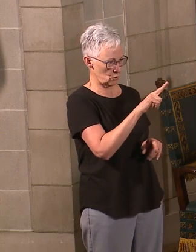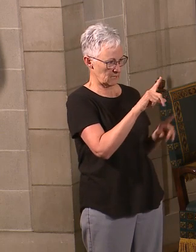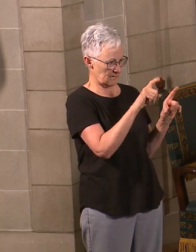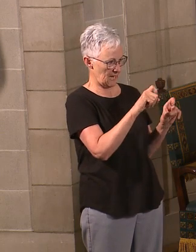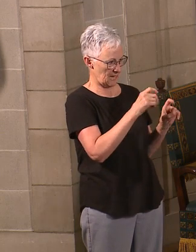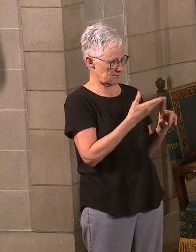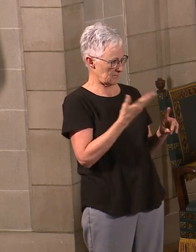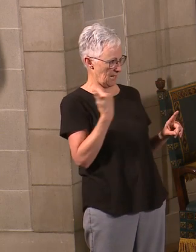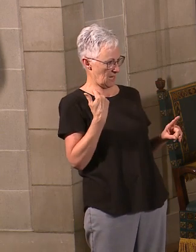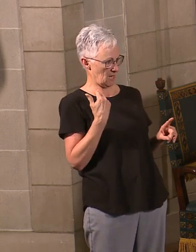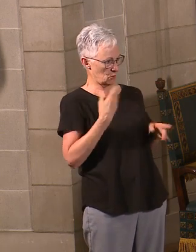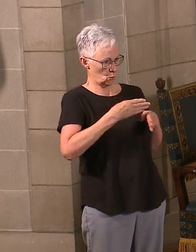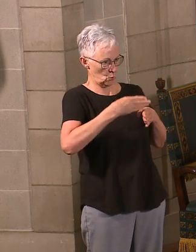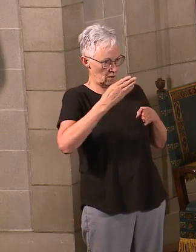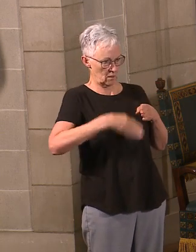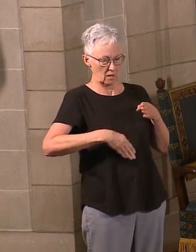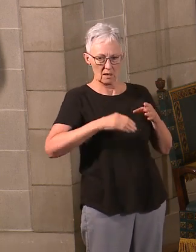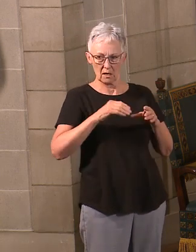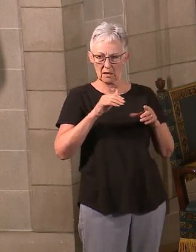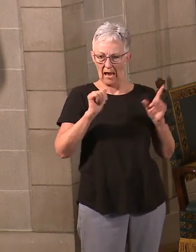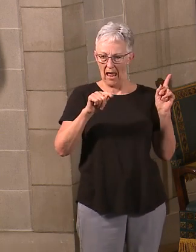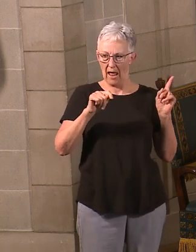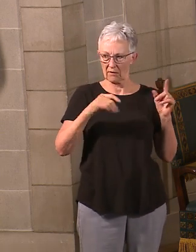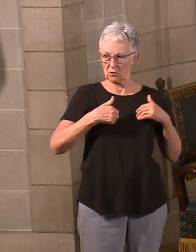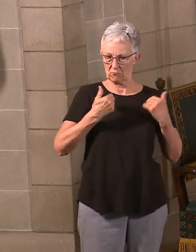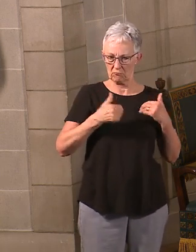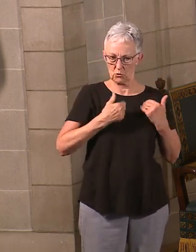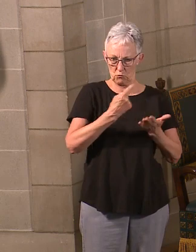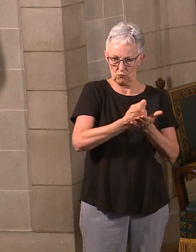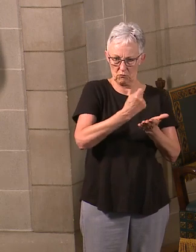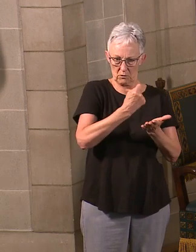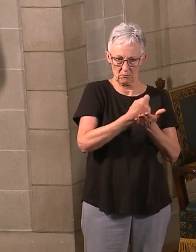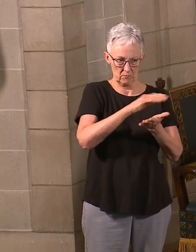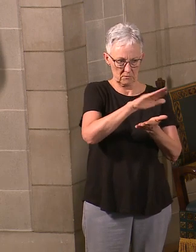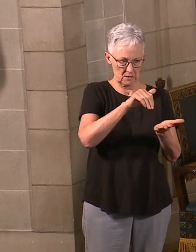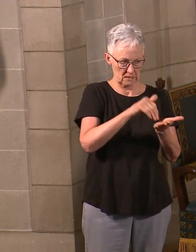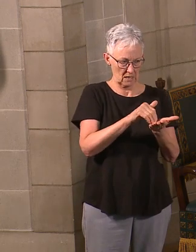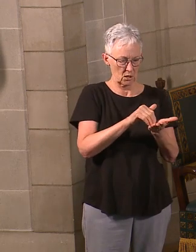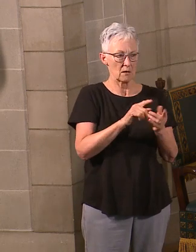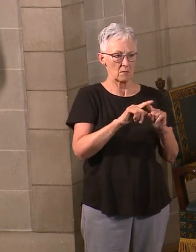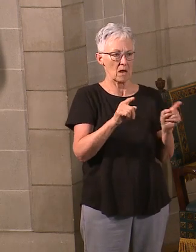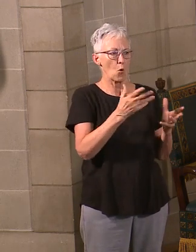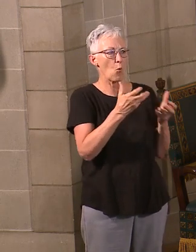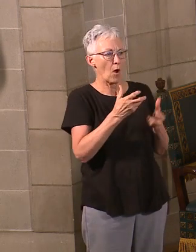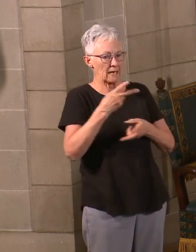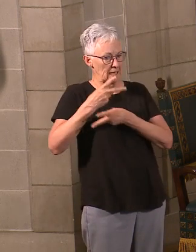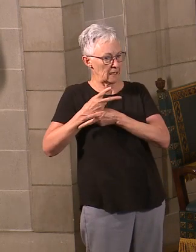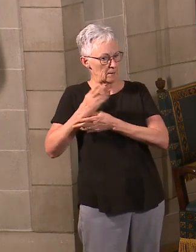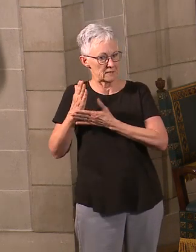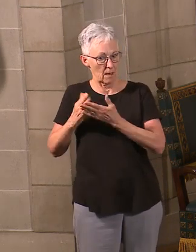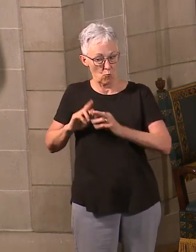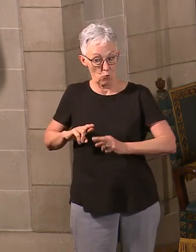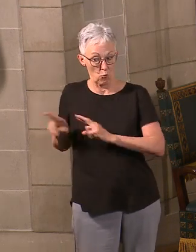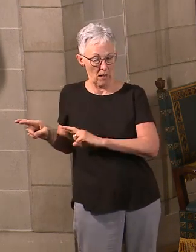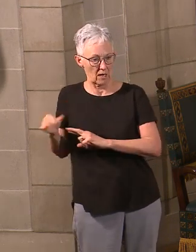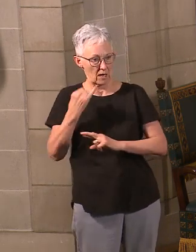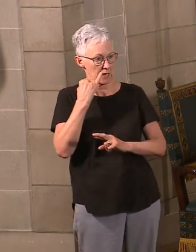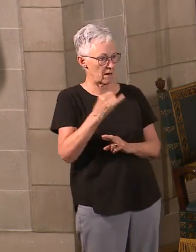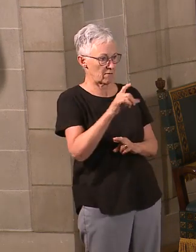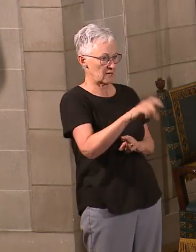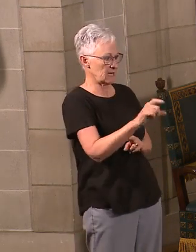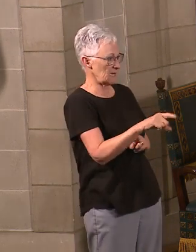at YRTC as part of that. So we're looking, again, so we want to keep some capacity when we have some place where we have to step in and be able to do testing. Do you have